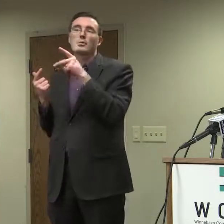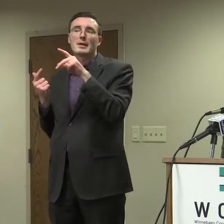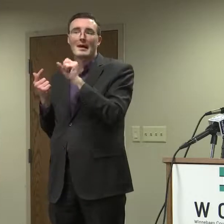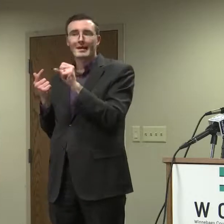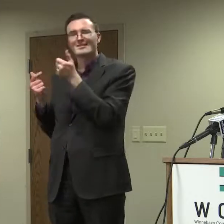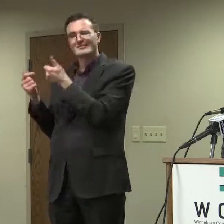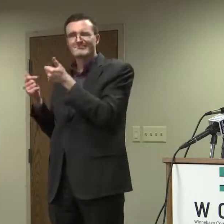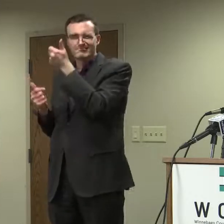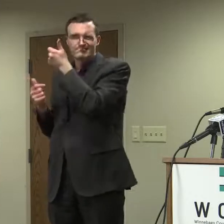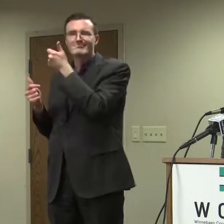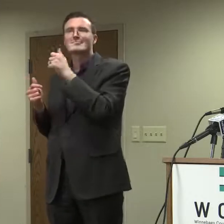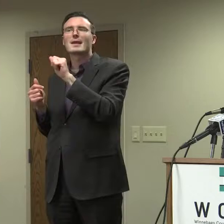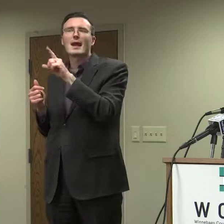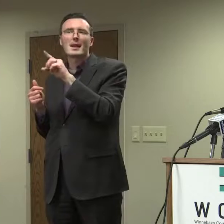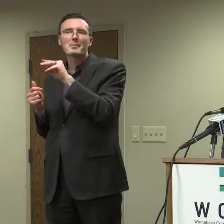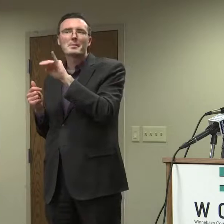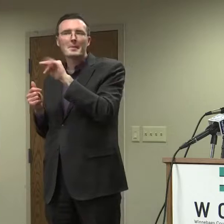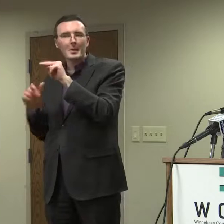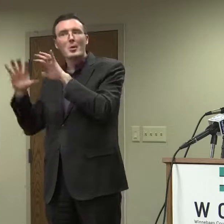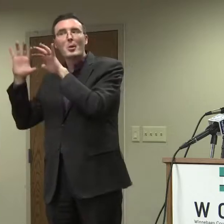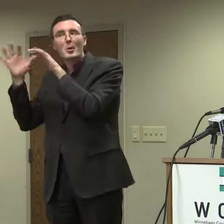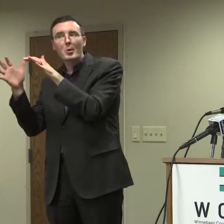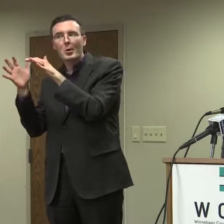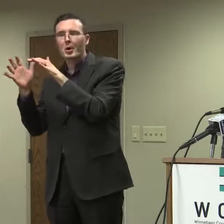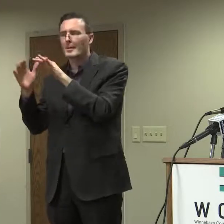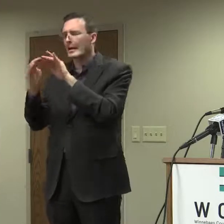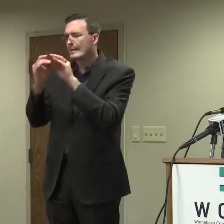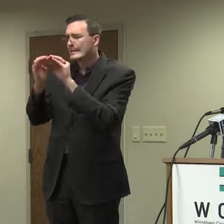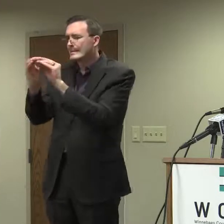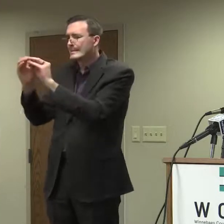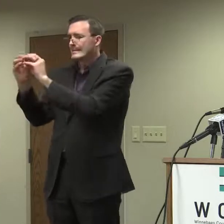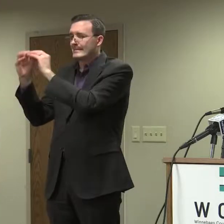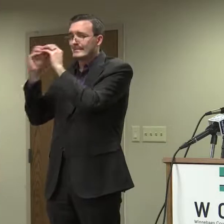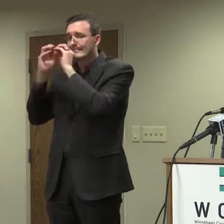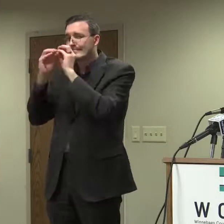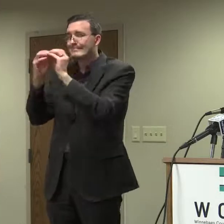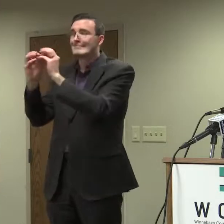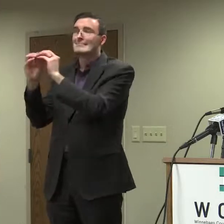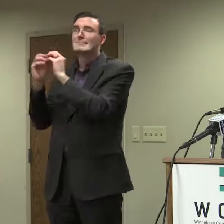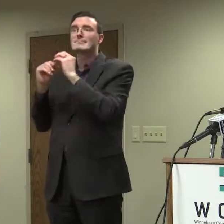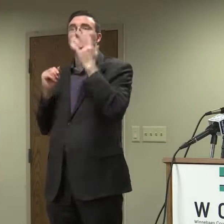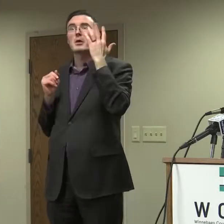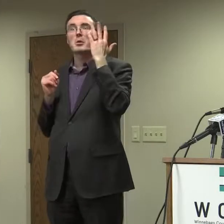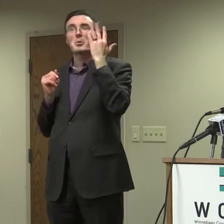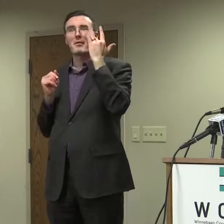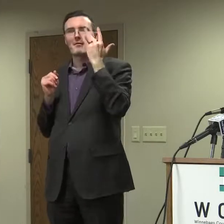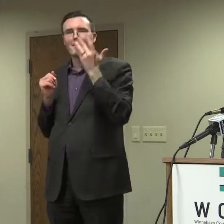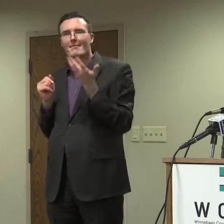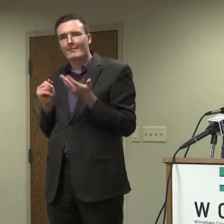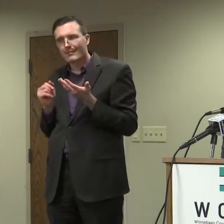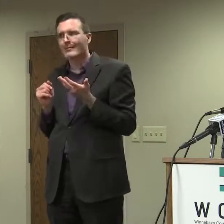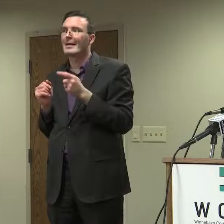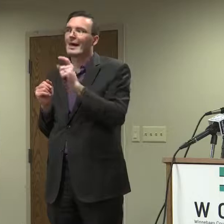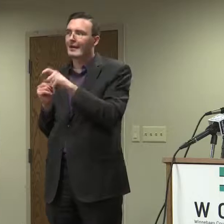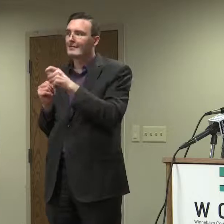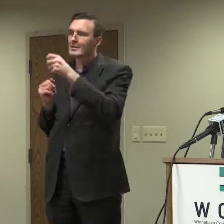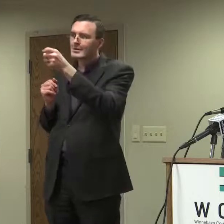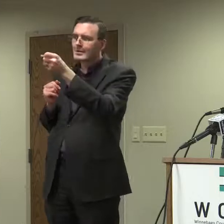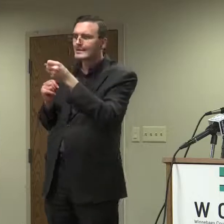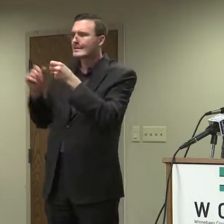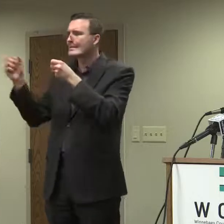Schools, administration group, because this requires all of us working together to pull these kinds of activities and events